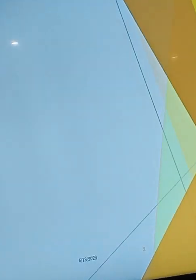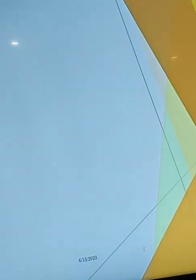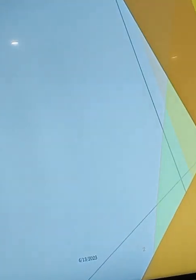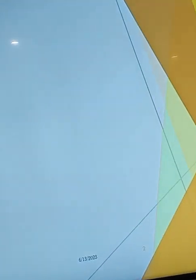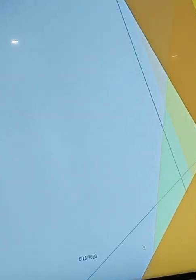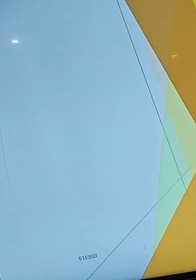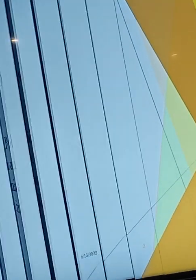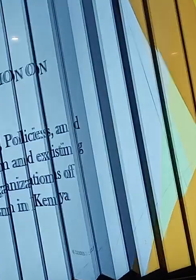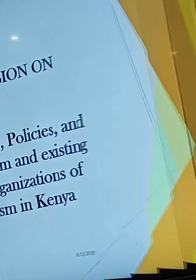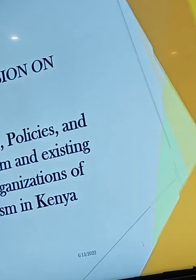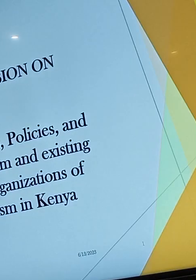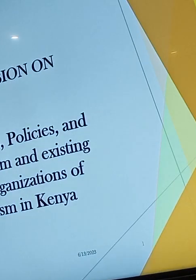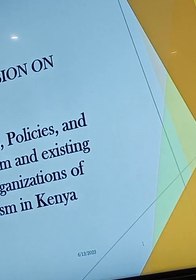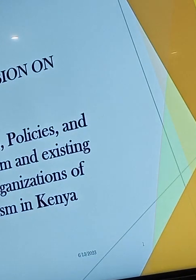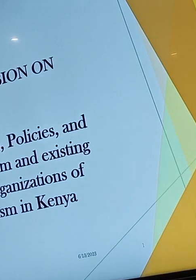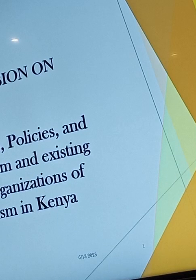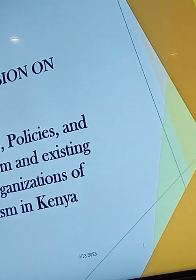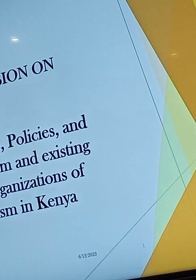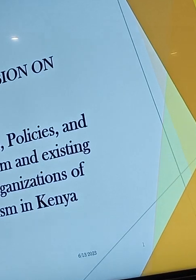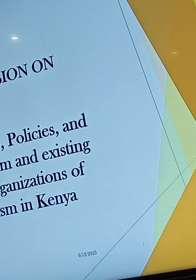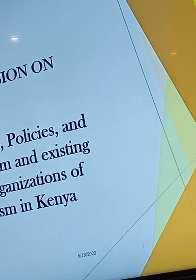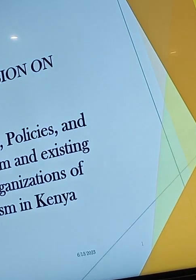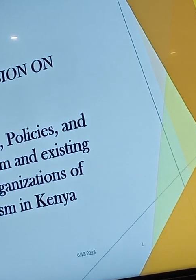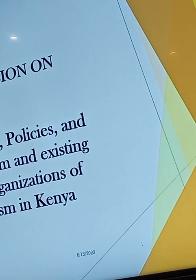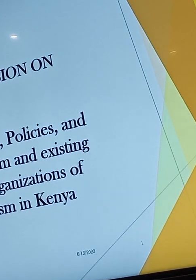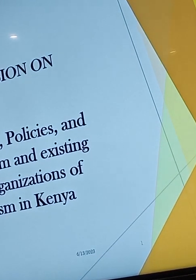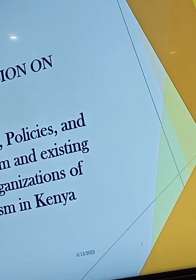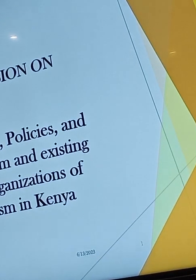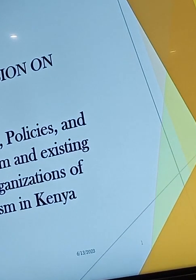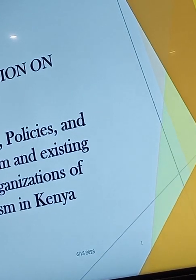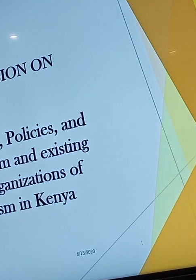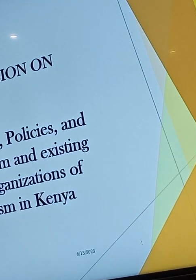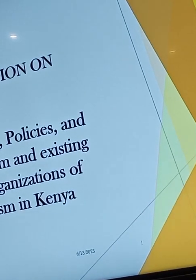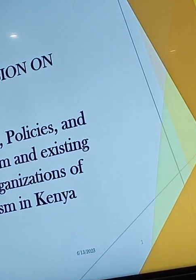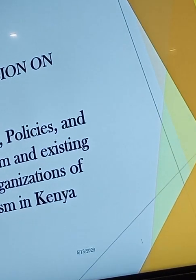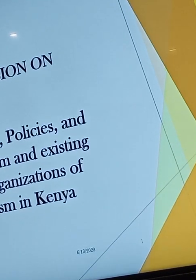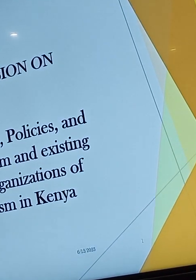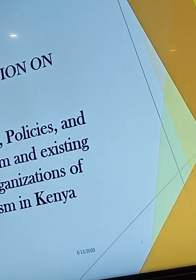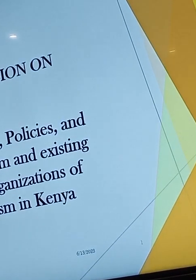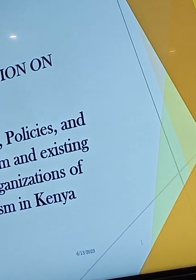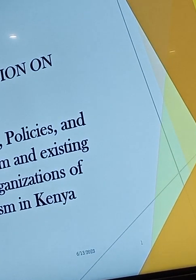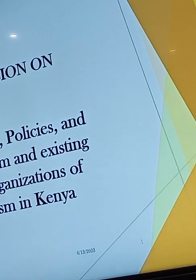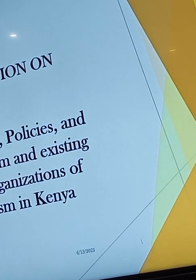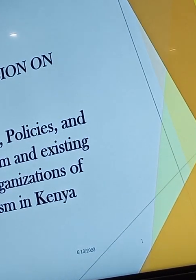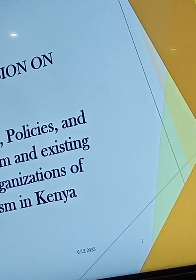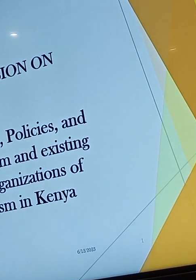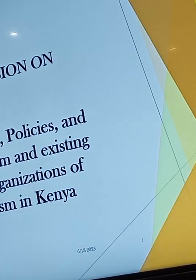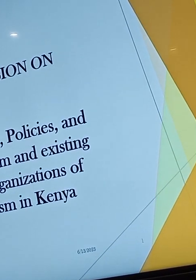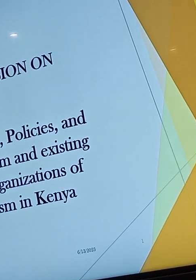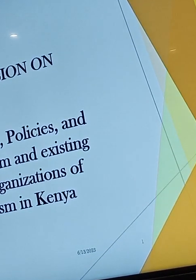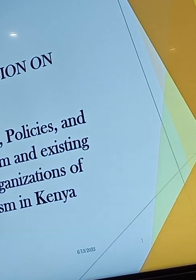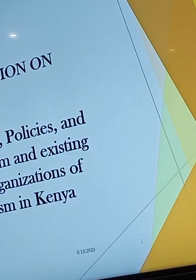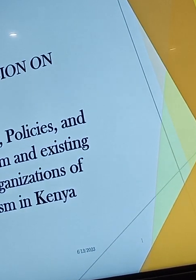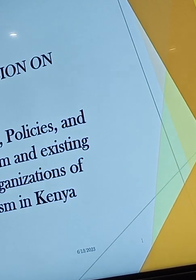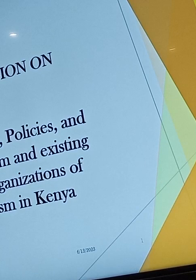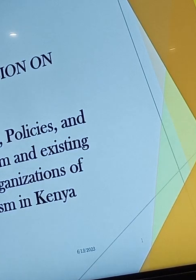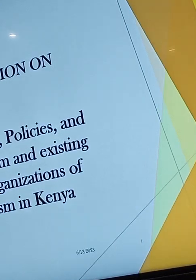assistive, specifically for persons with albinism, thus making them learn using the